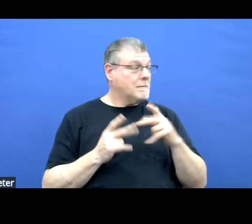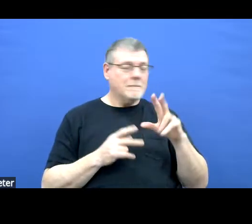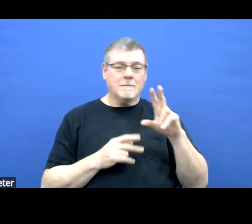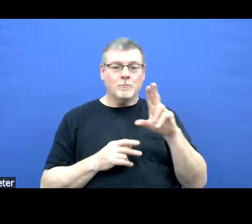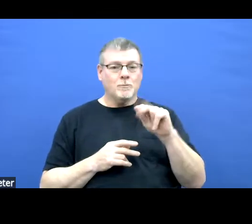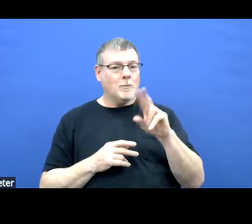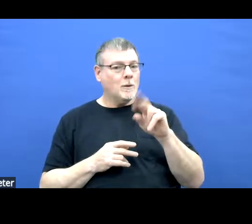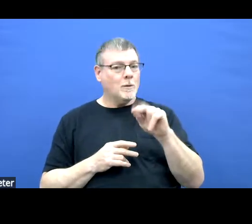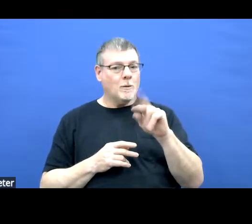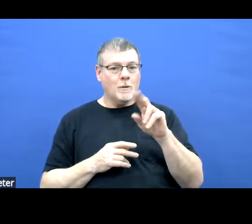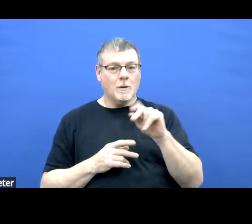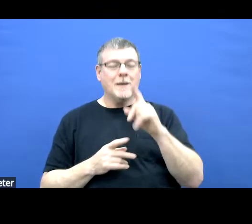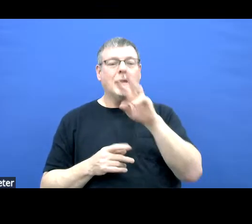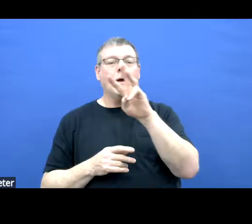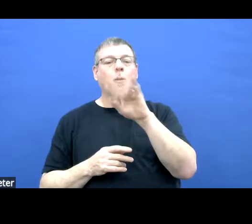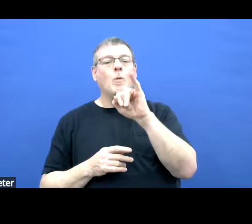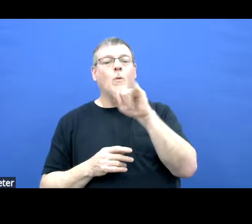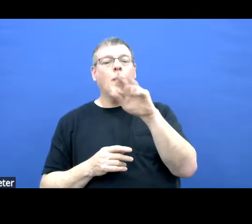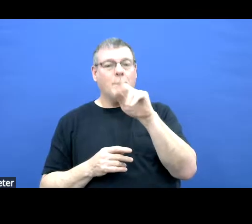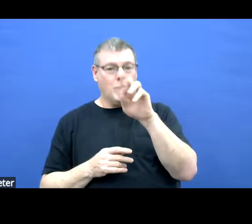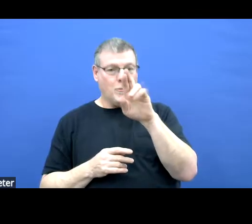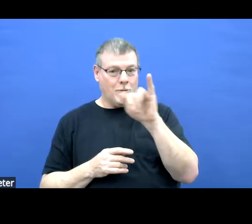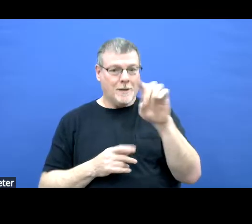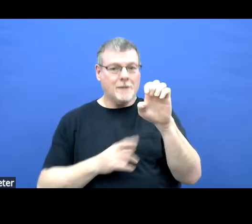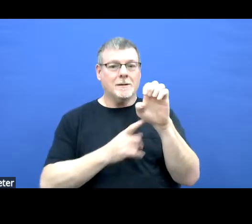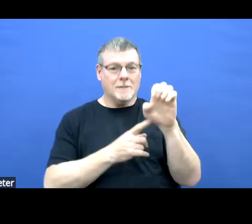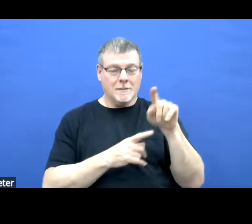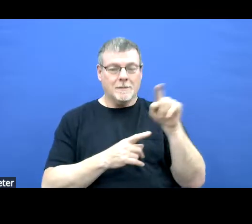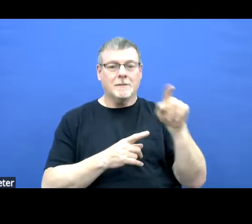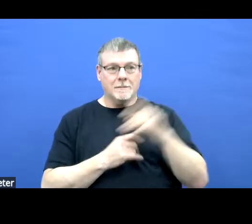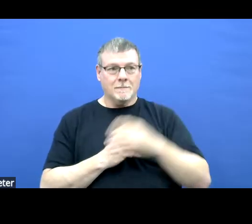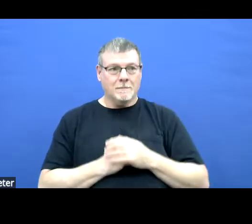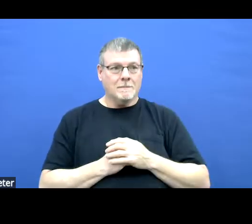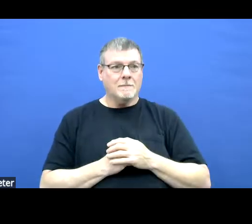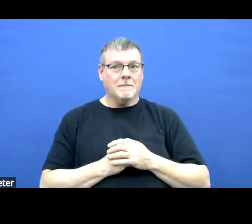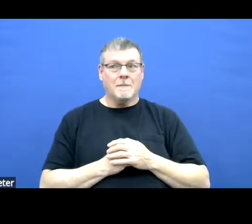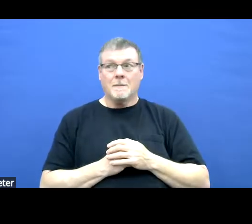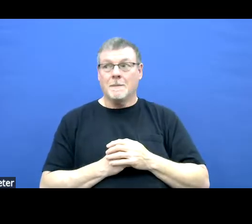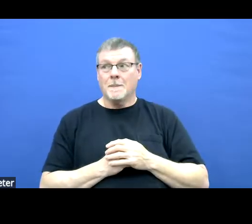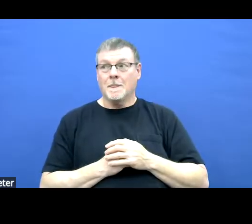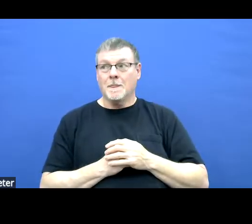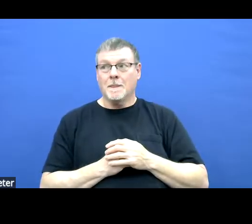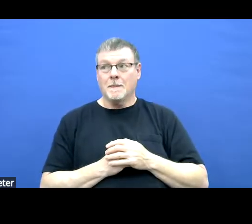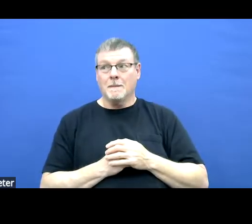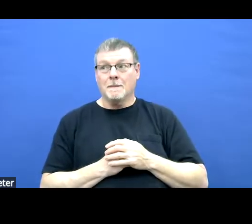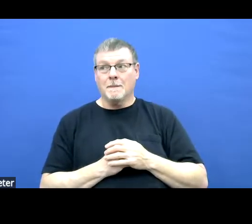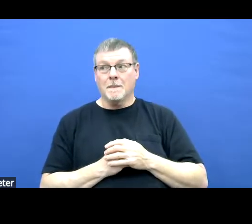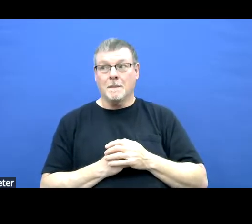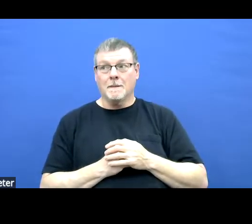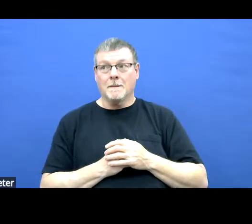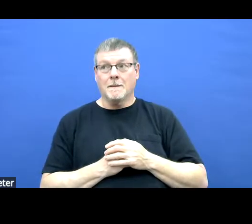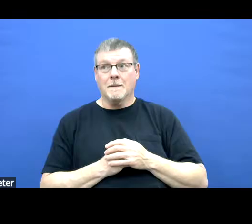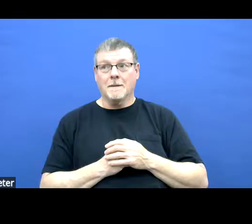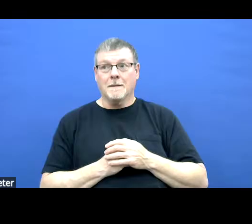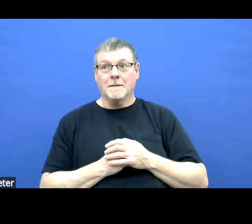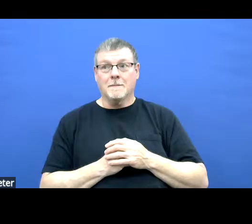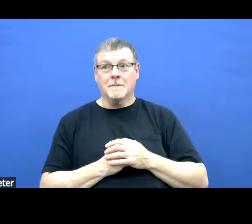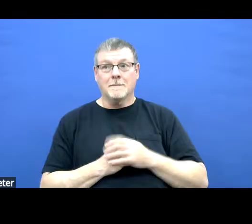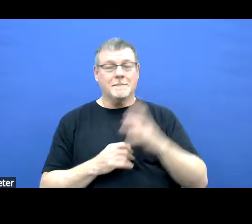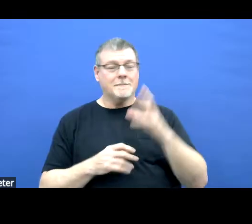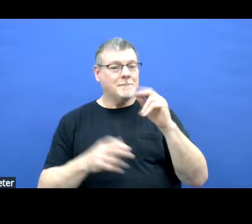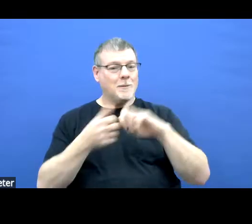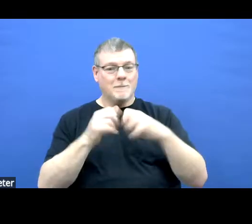No, someone from Wilmerite, you mean? Wilmerite. Oh. Yeah. Sorry. Yeah, thanks, sorry. No